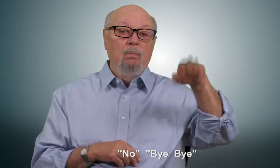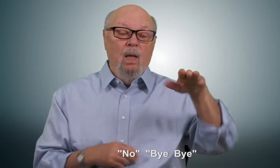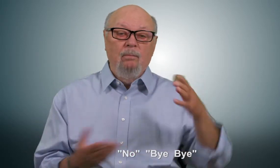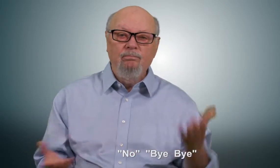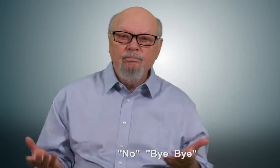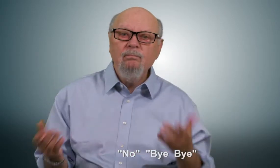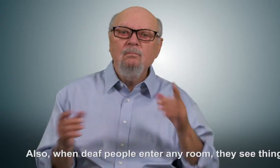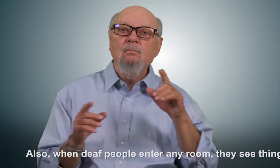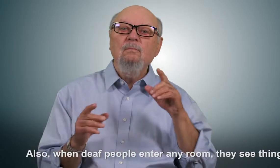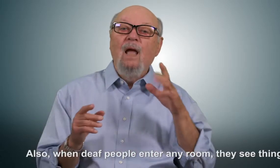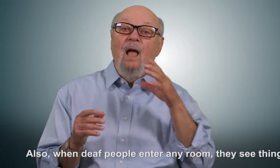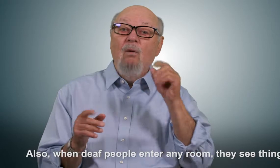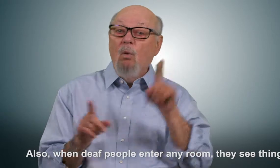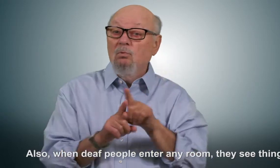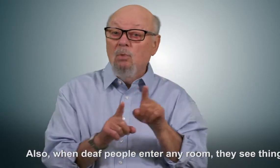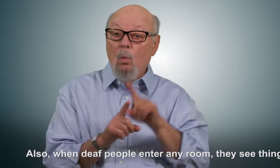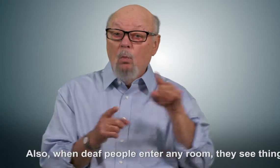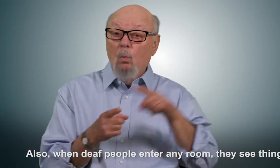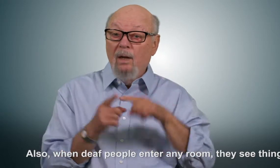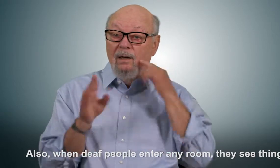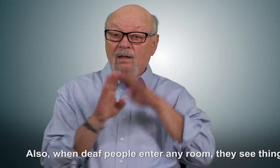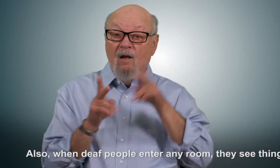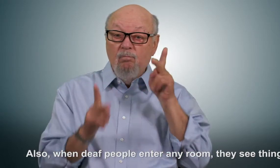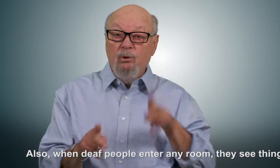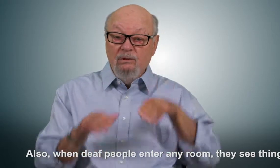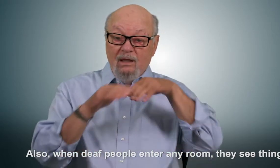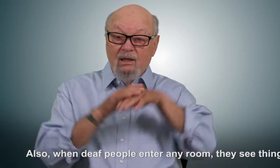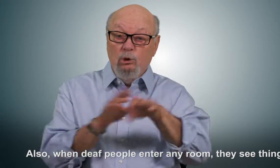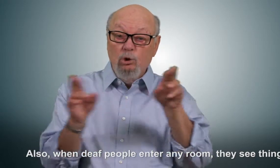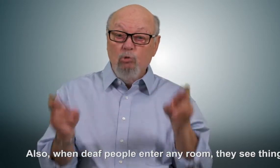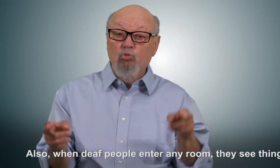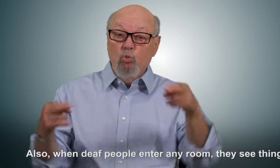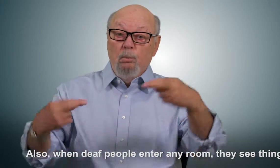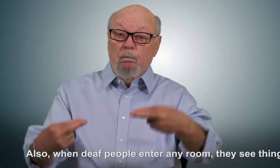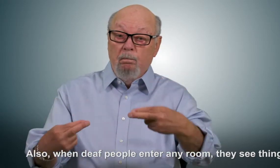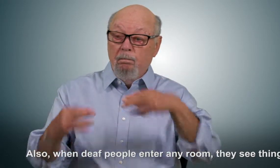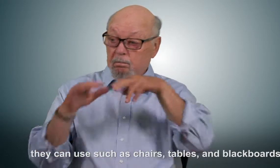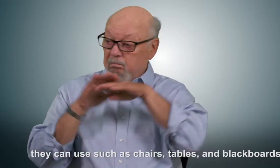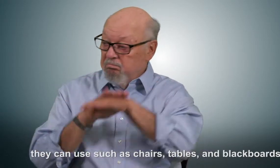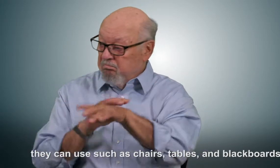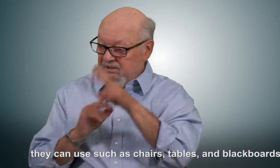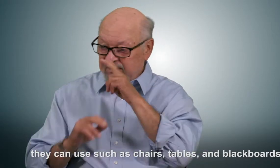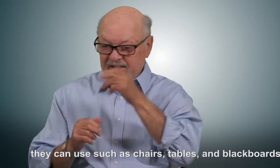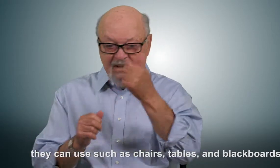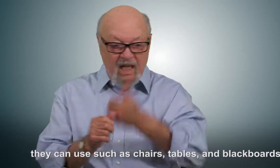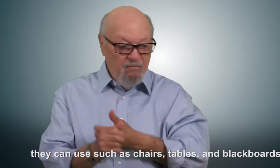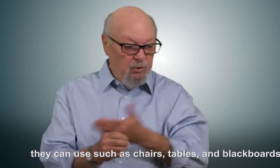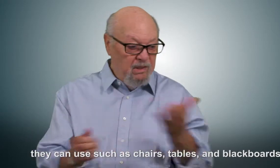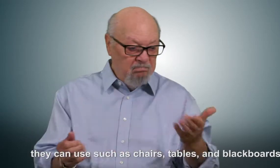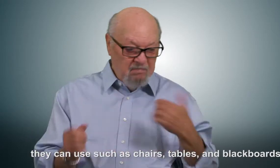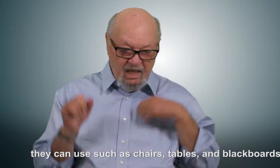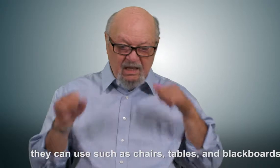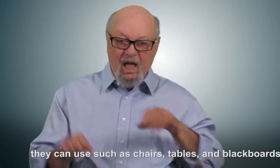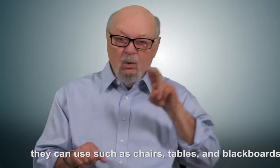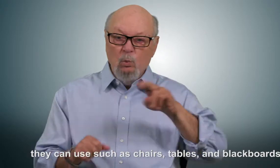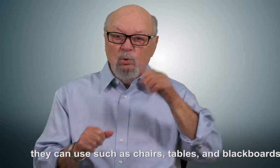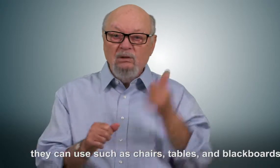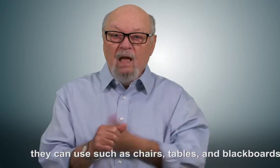No, and it was bye-bye. Also, when deaf people enter any room, they see things they can use, such as chairs, tables, and blackboards.